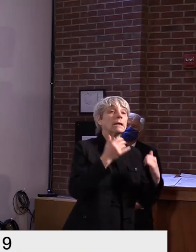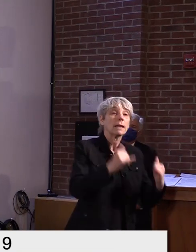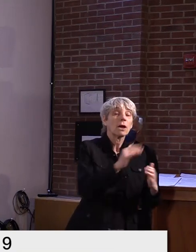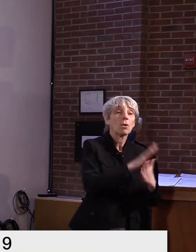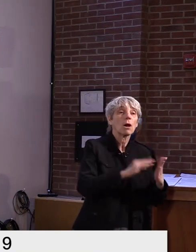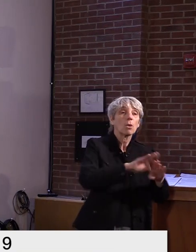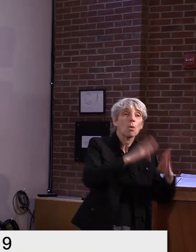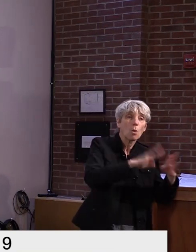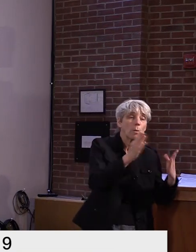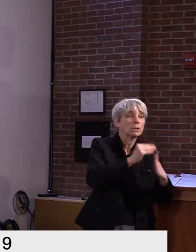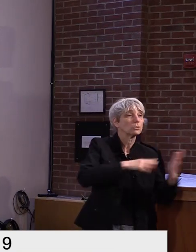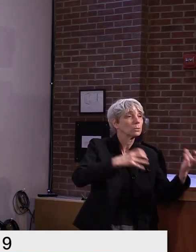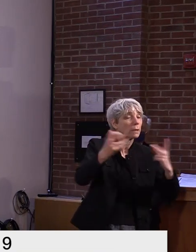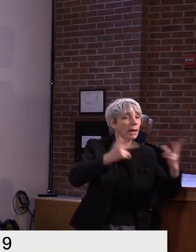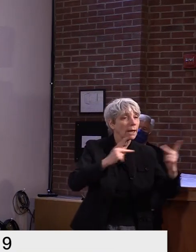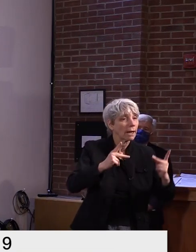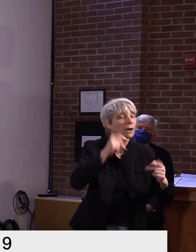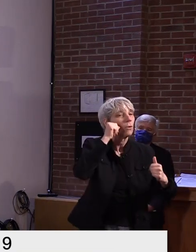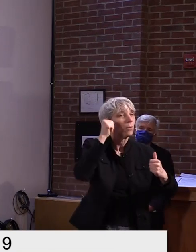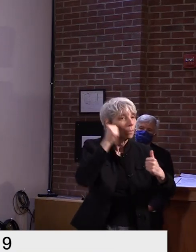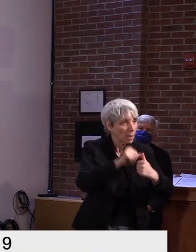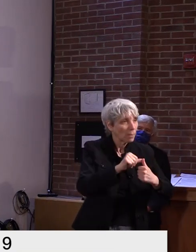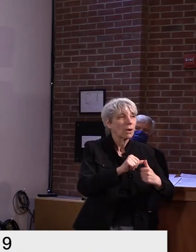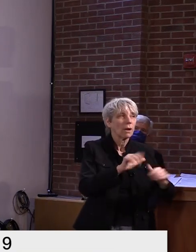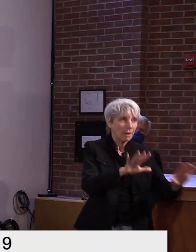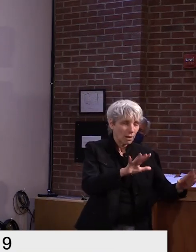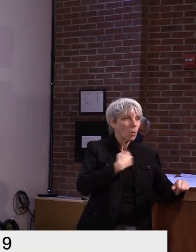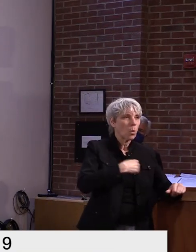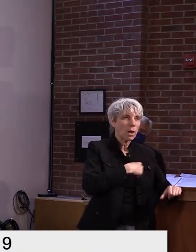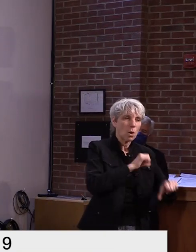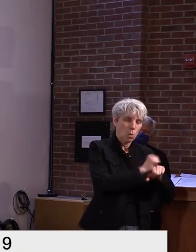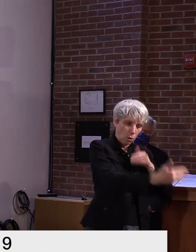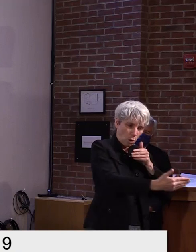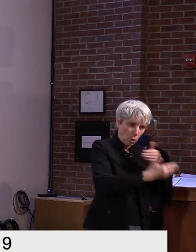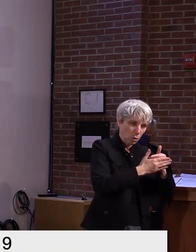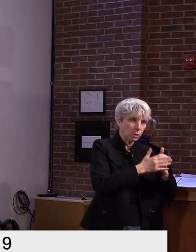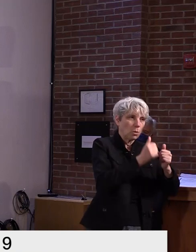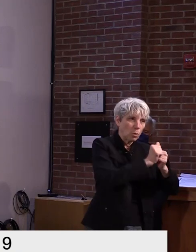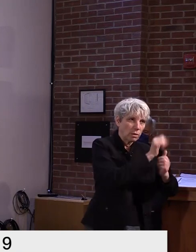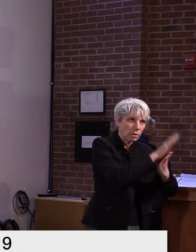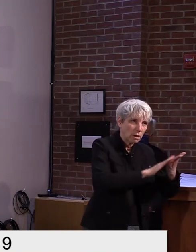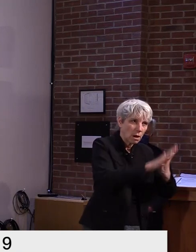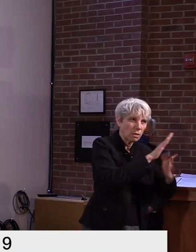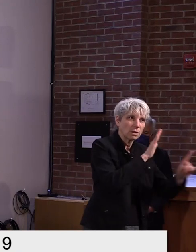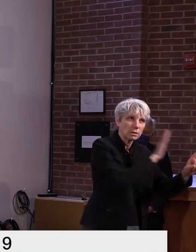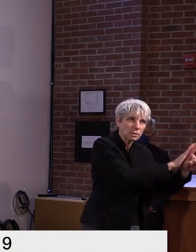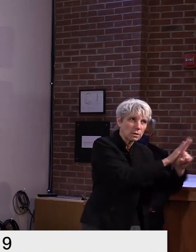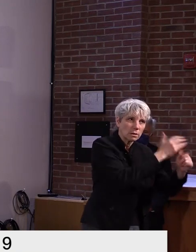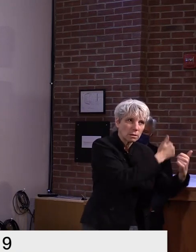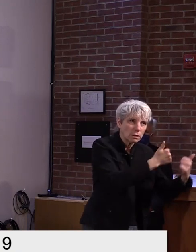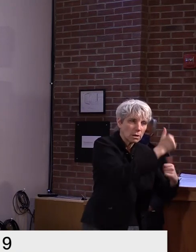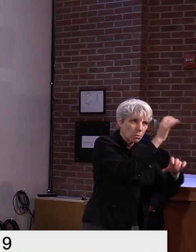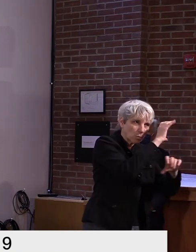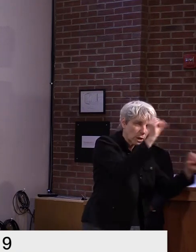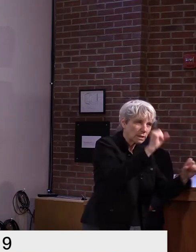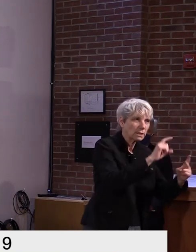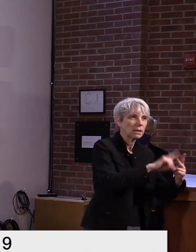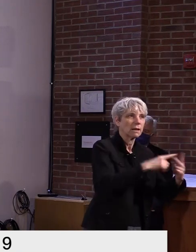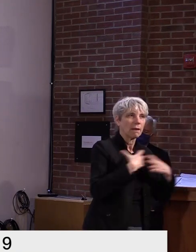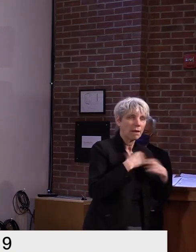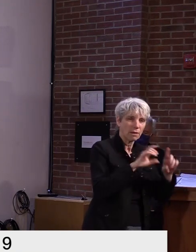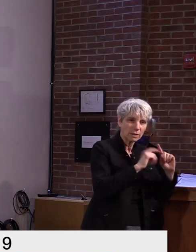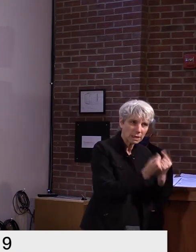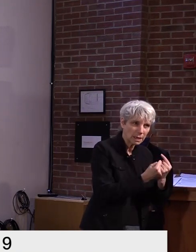to work very closely with their administrations and their student health teams to keep students, staff,